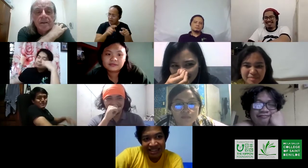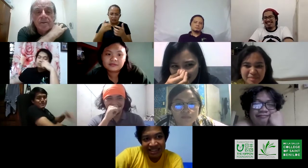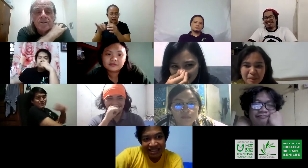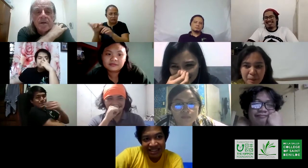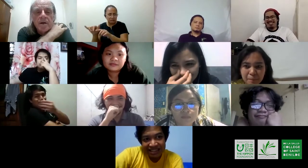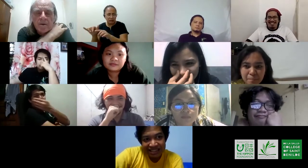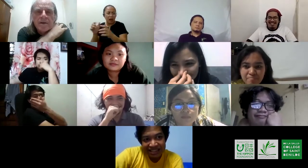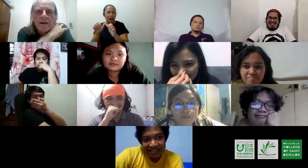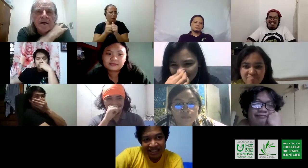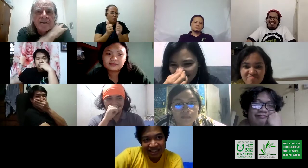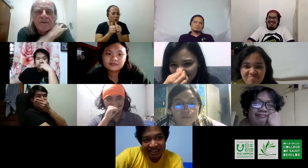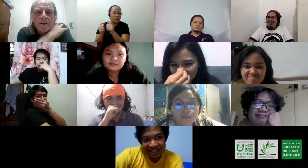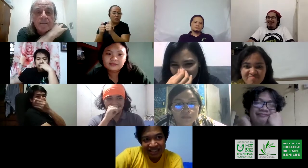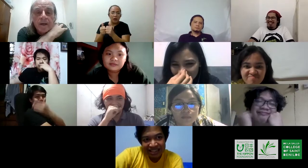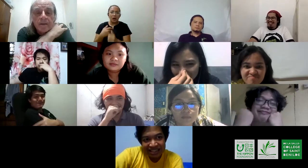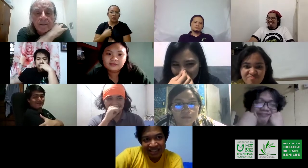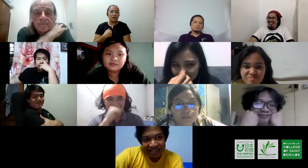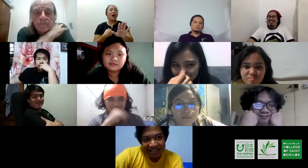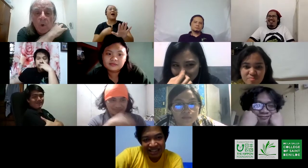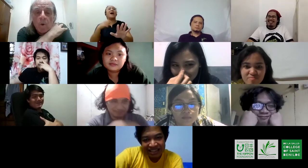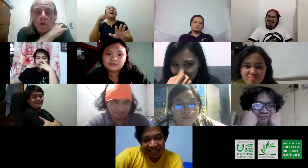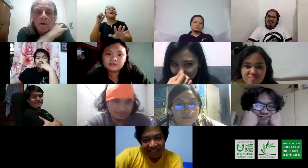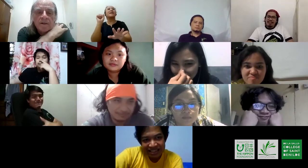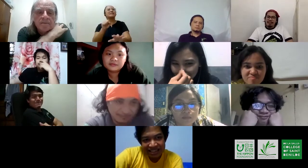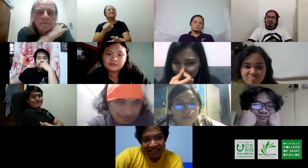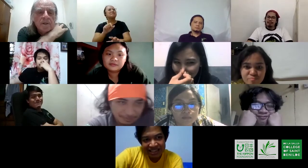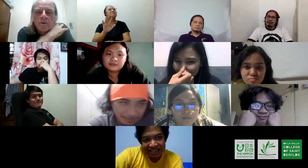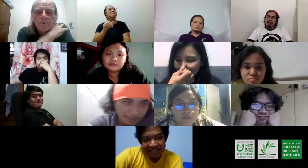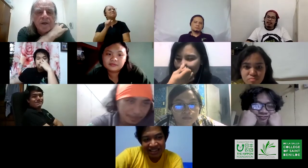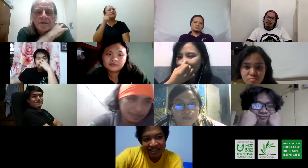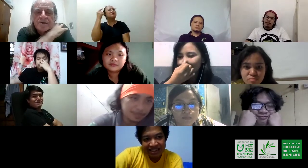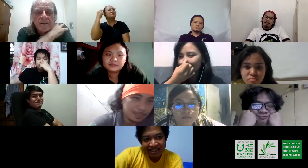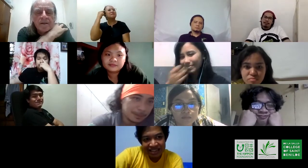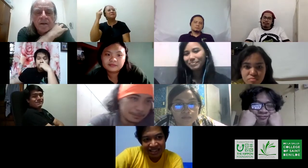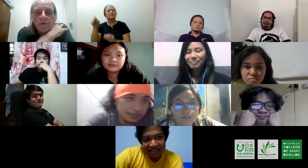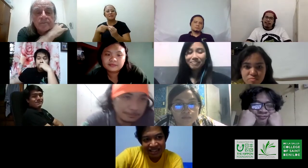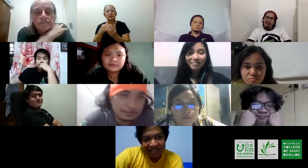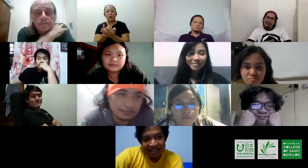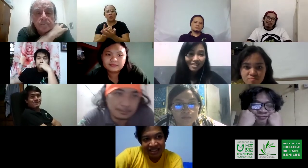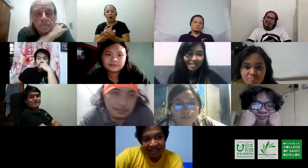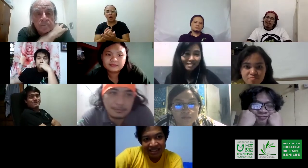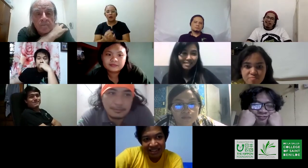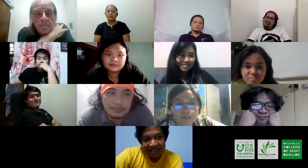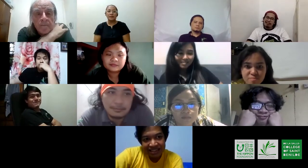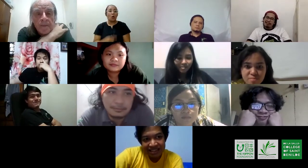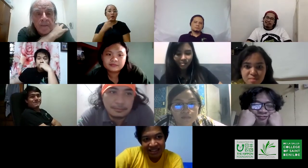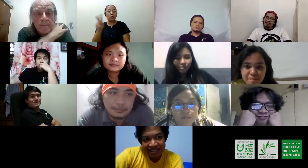And then you say, oh yeah, I hadn't thought about that. Or no, you can't sign it that way.